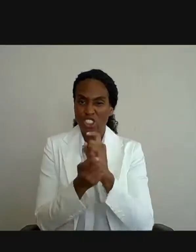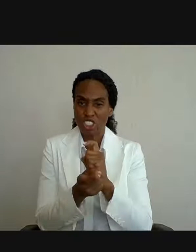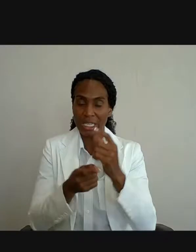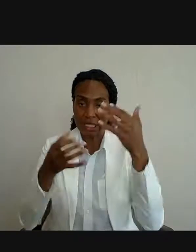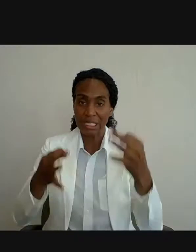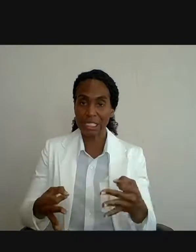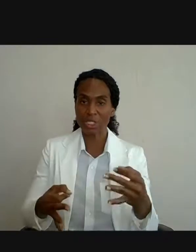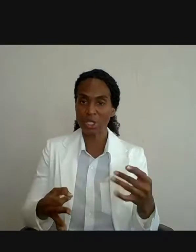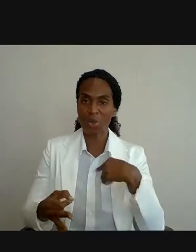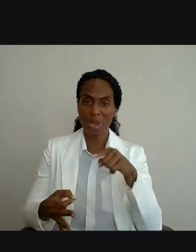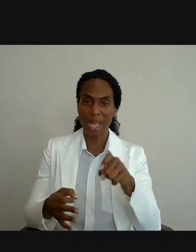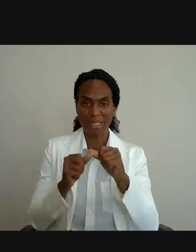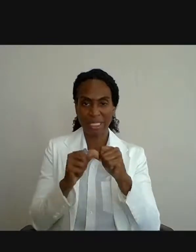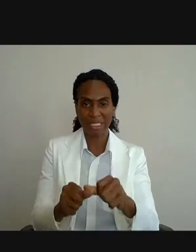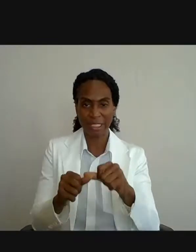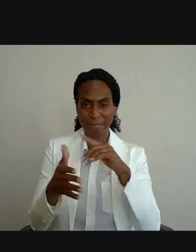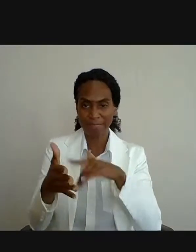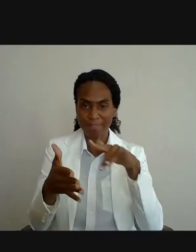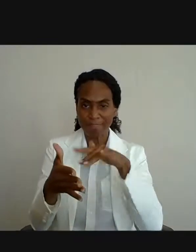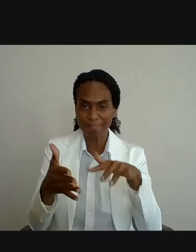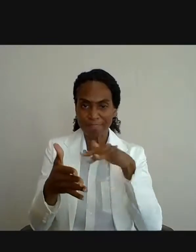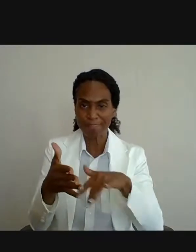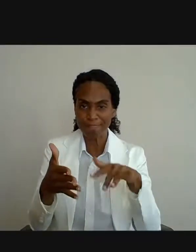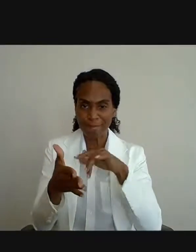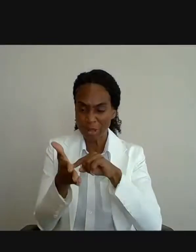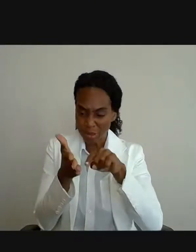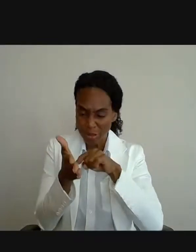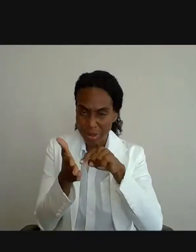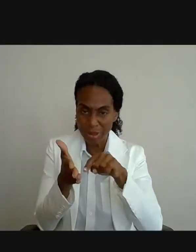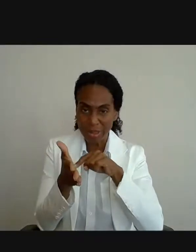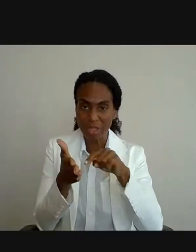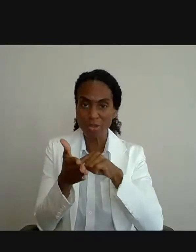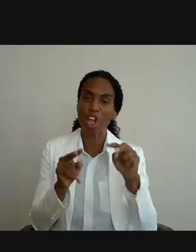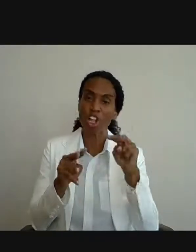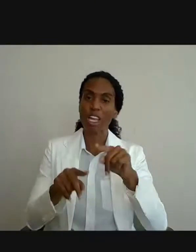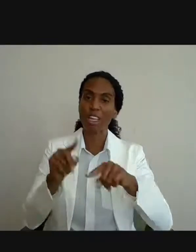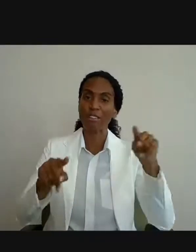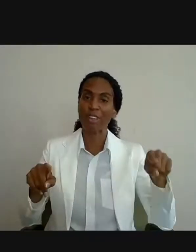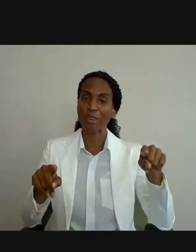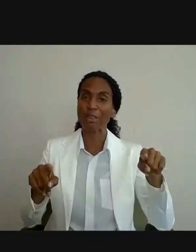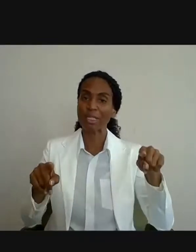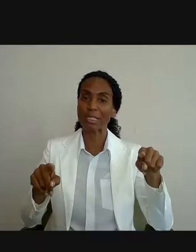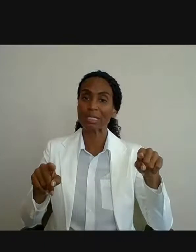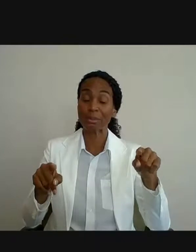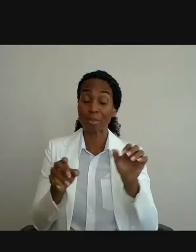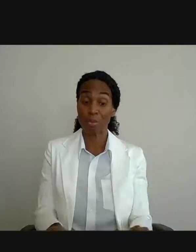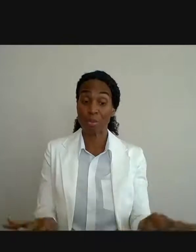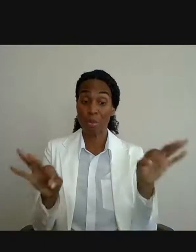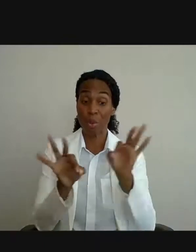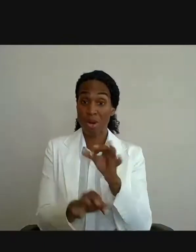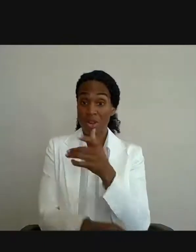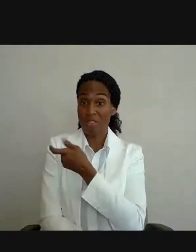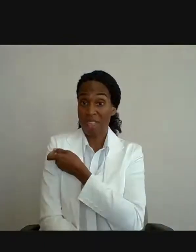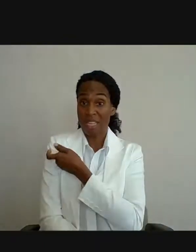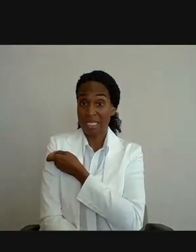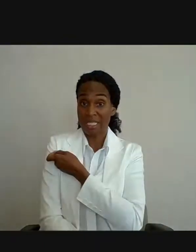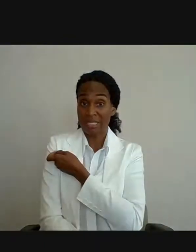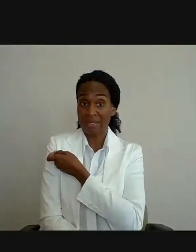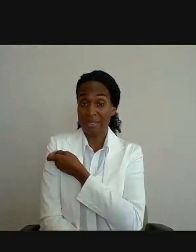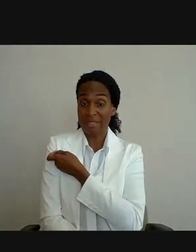the cases, and especially as we look at some of the variants. But again, the importance of vaccination,